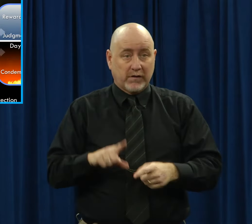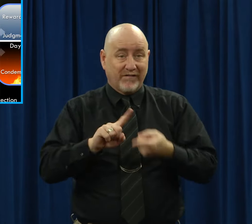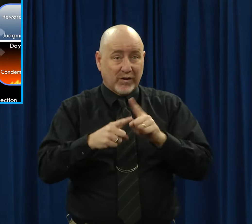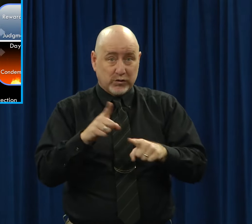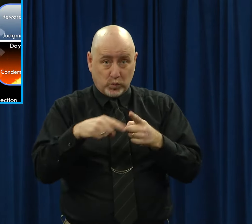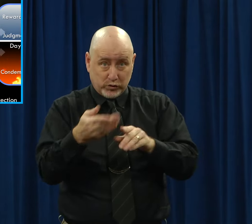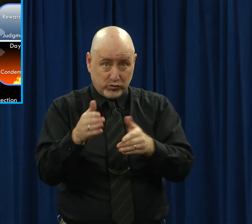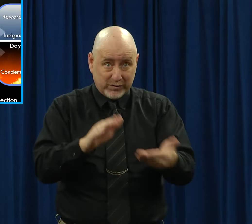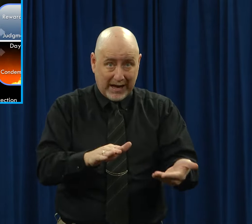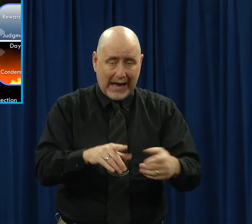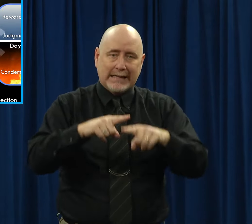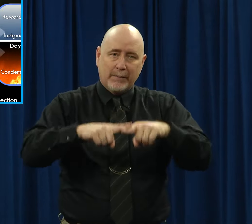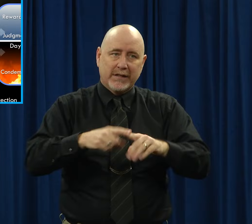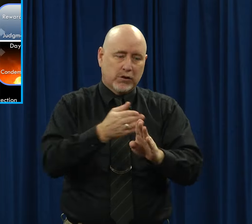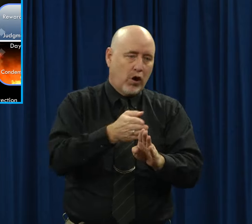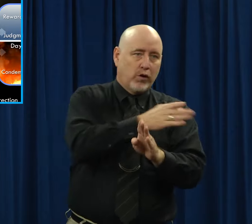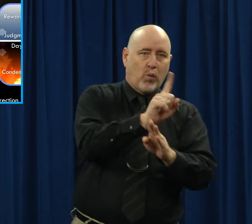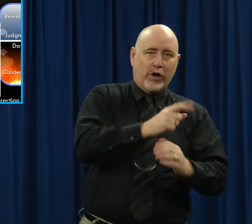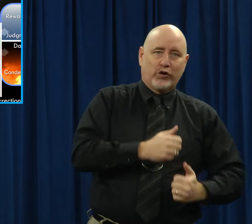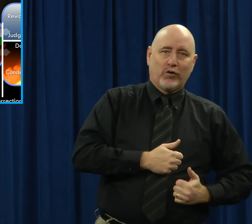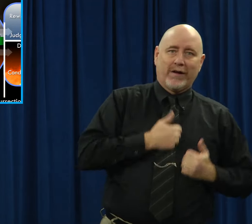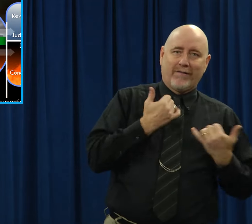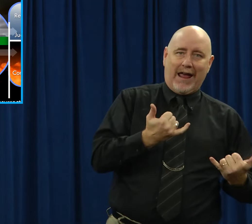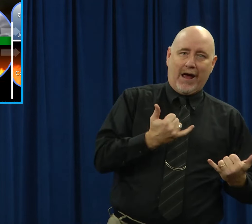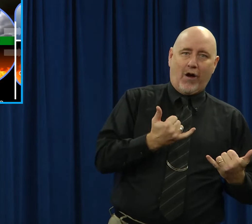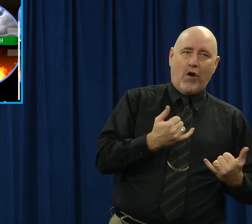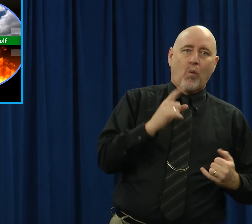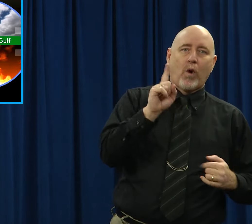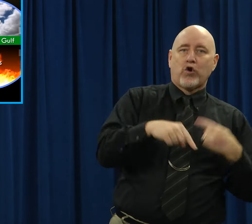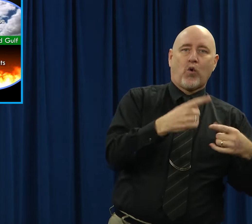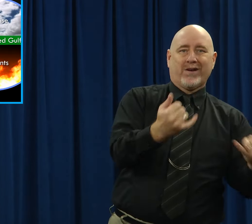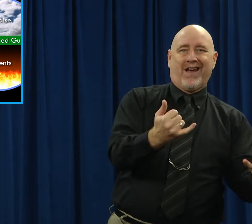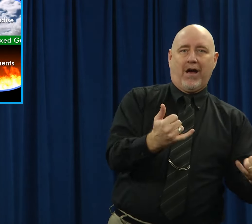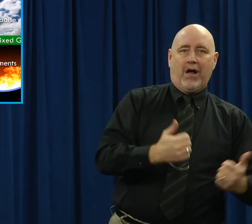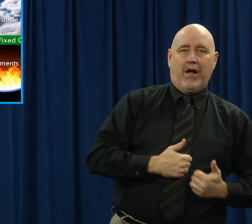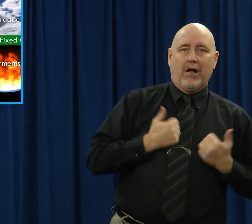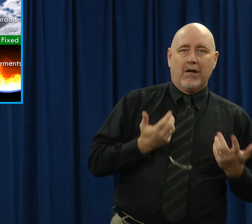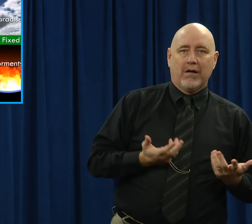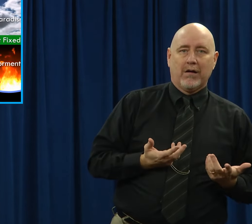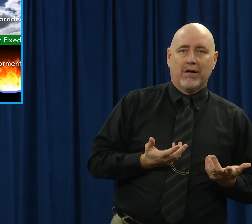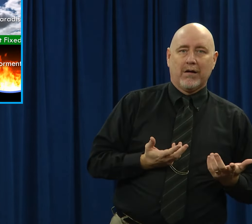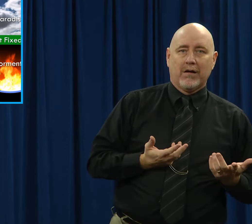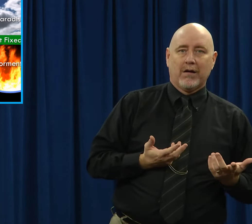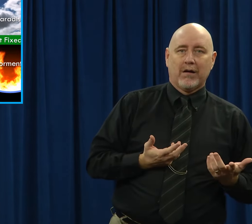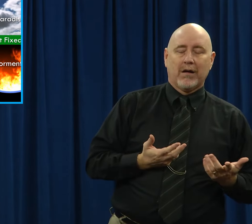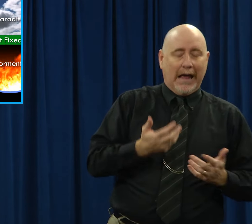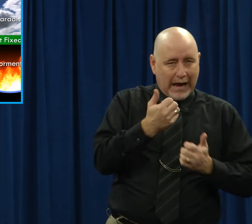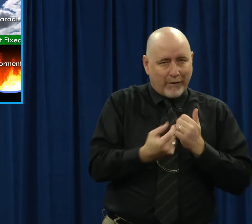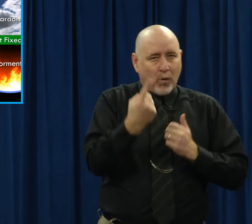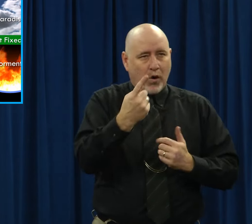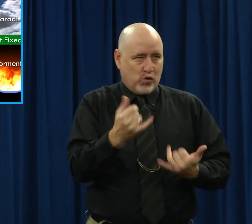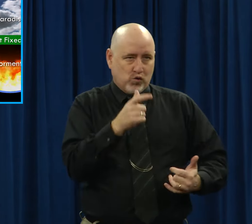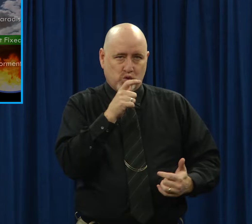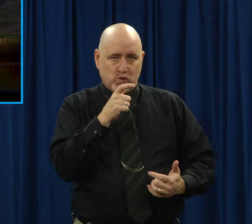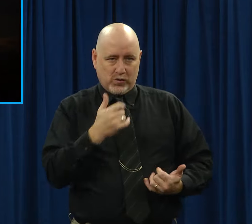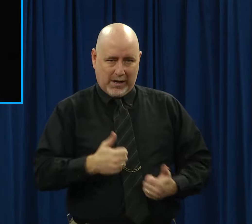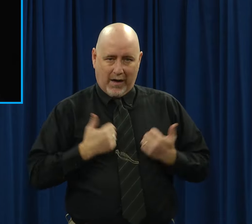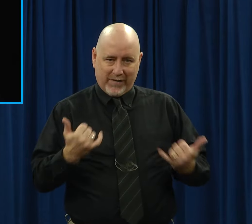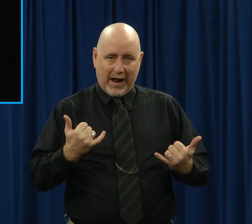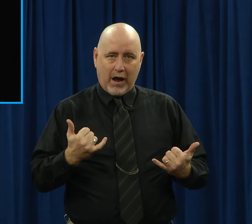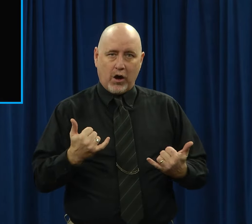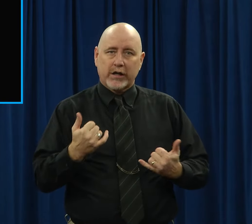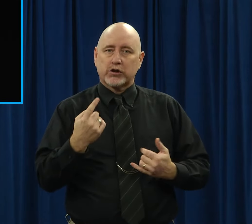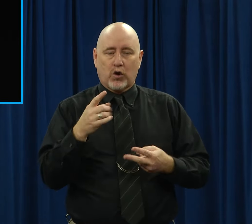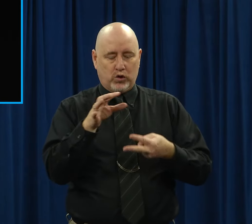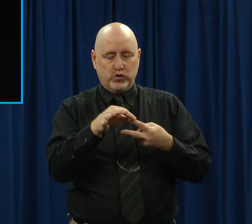where you will go when you die depends on where you are heading while you're alive. Every person